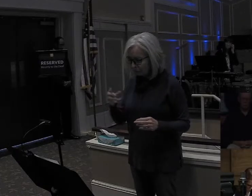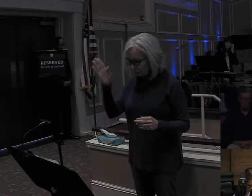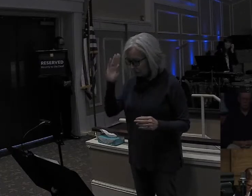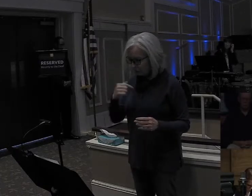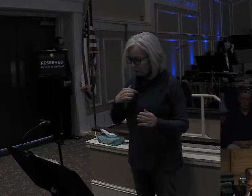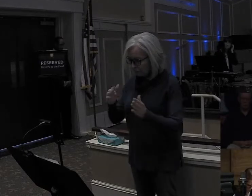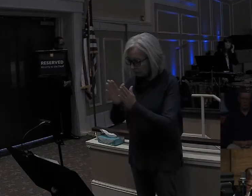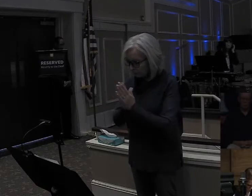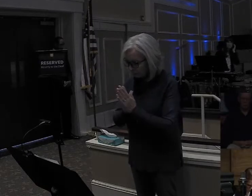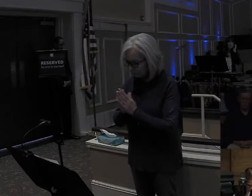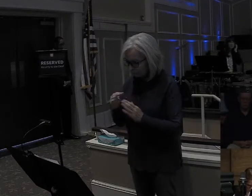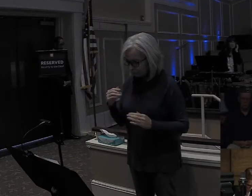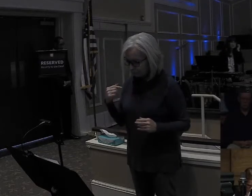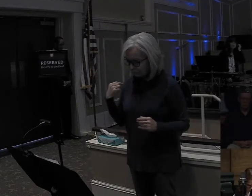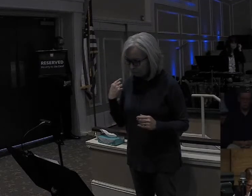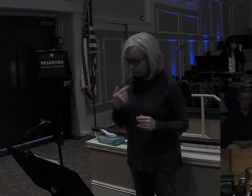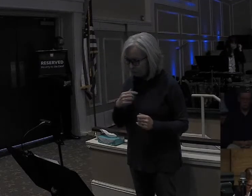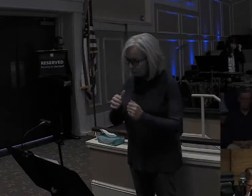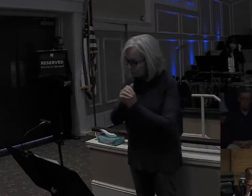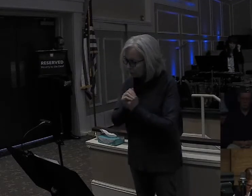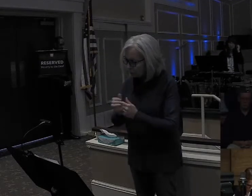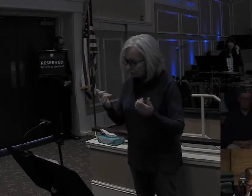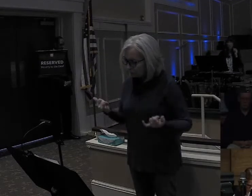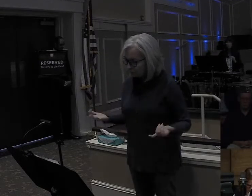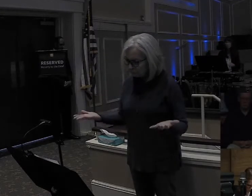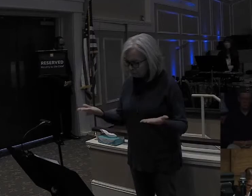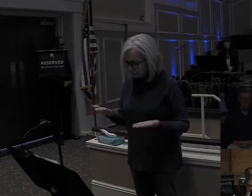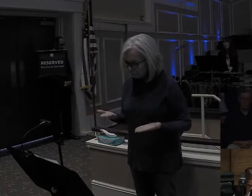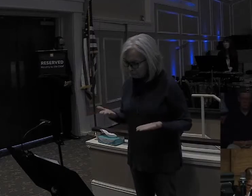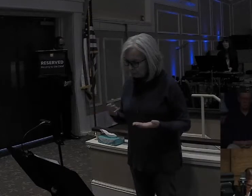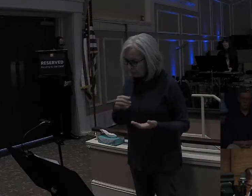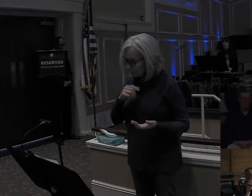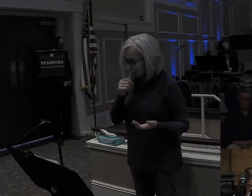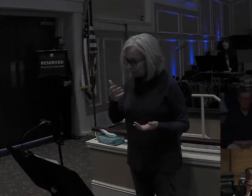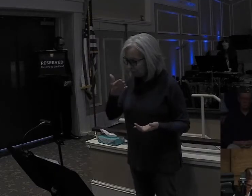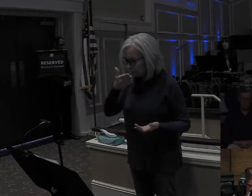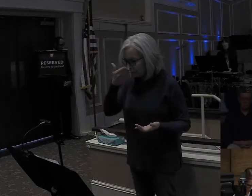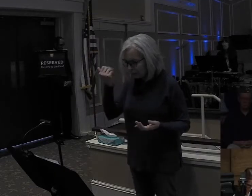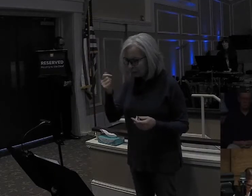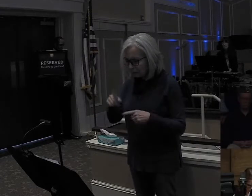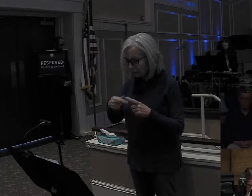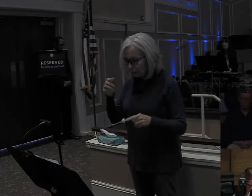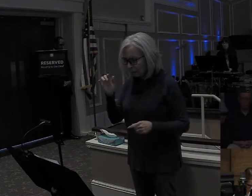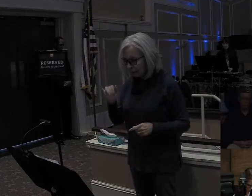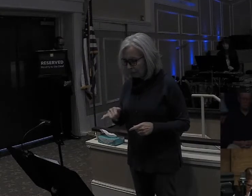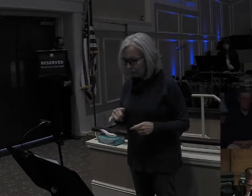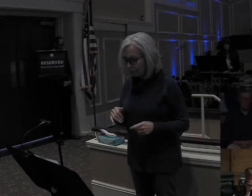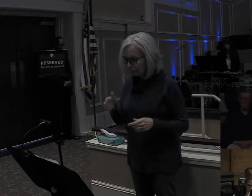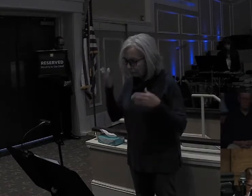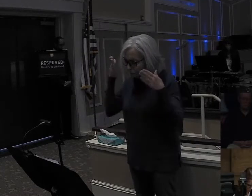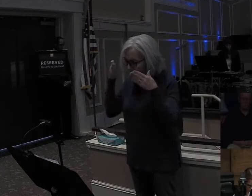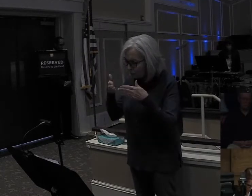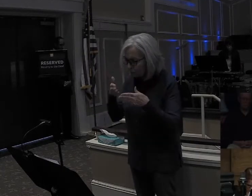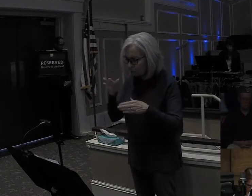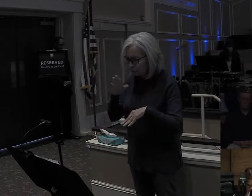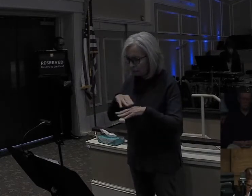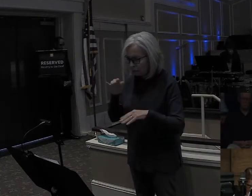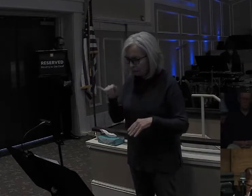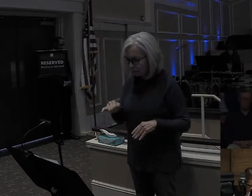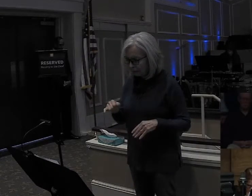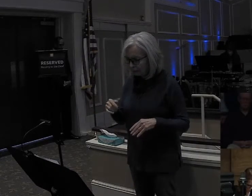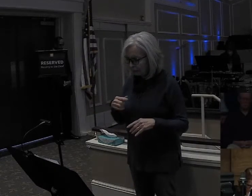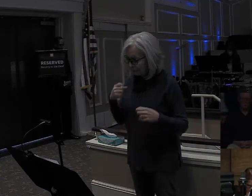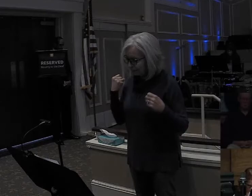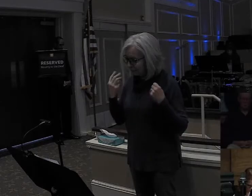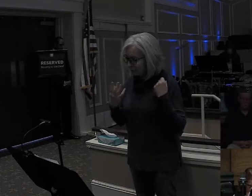that as we are worshiping here today, God, that we would not lose sight of that and that we would focus on how good that is. God, and as we're singing, we'd be